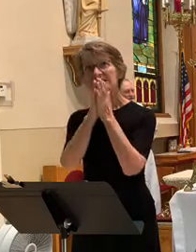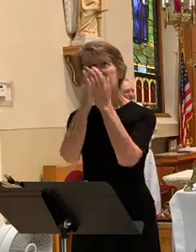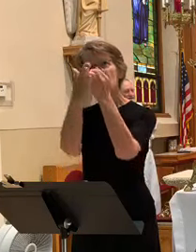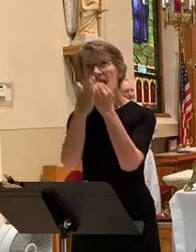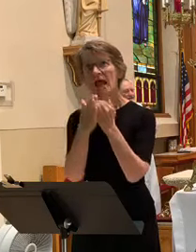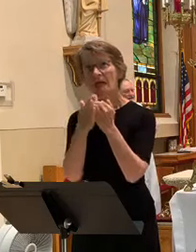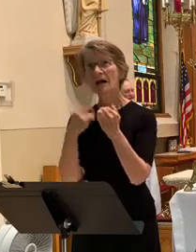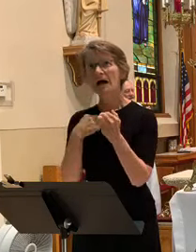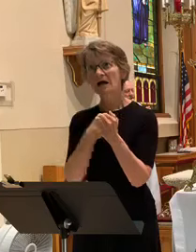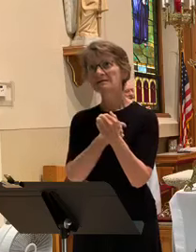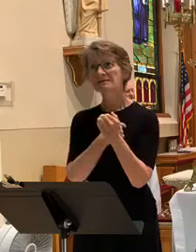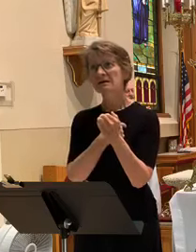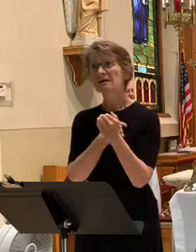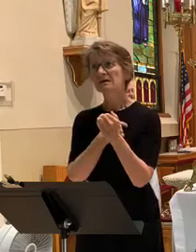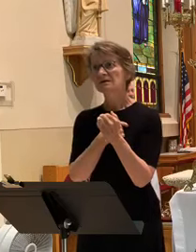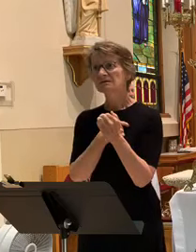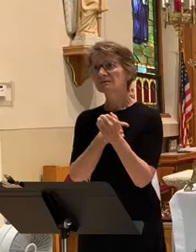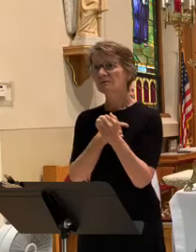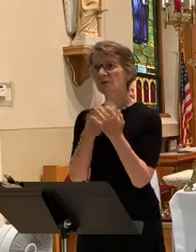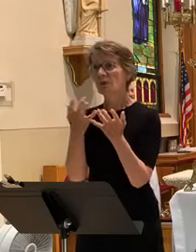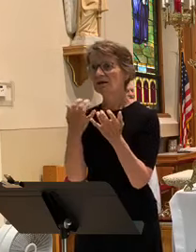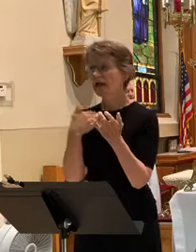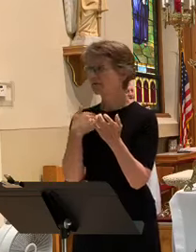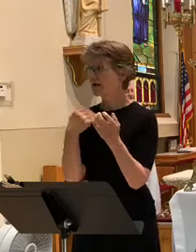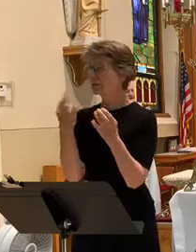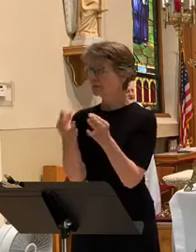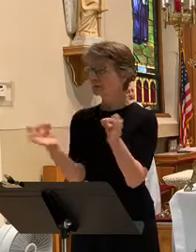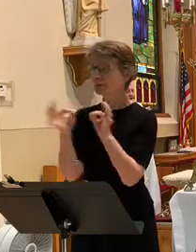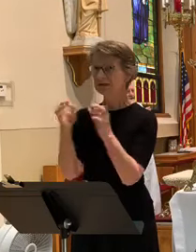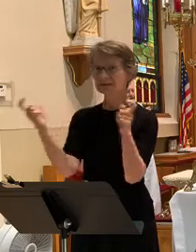this truly a worthy celebration.